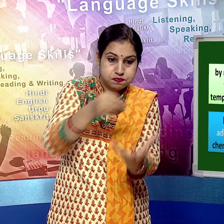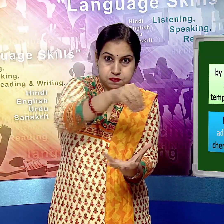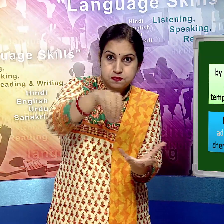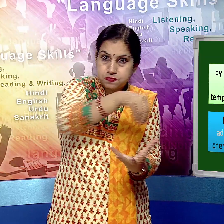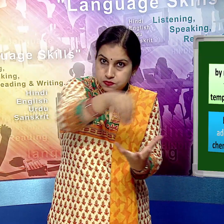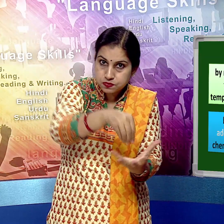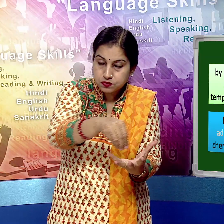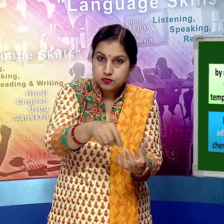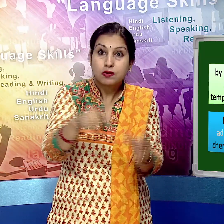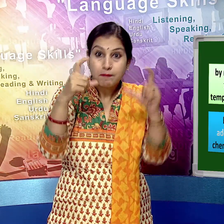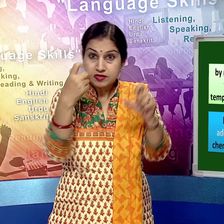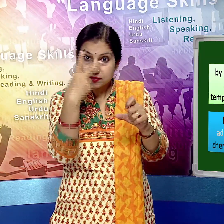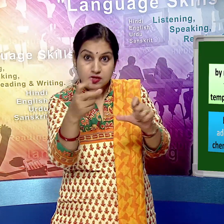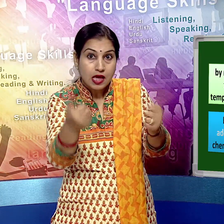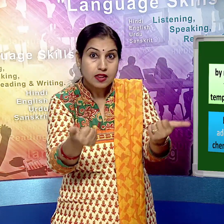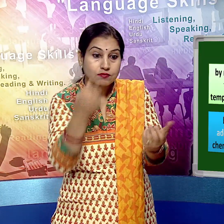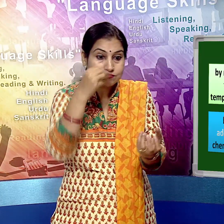you can see in the picture,